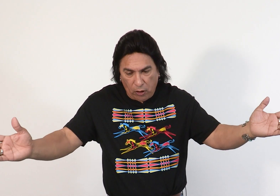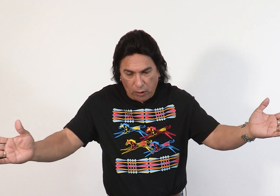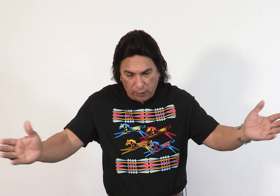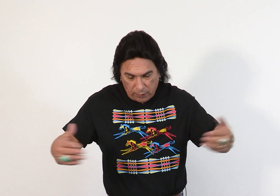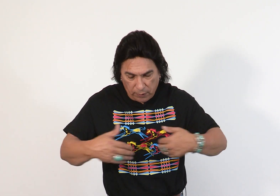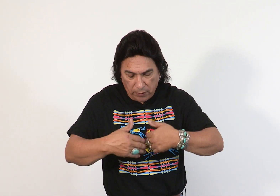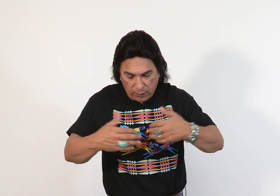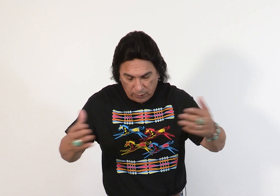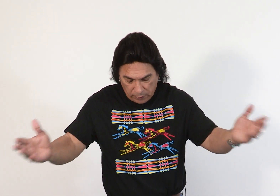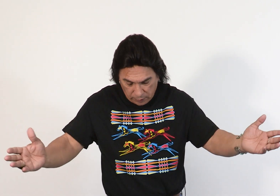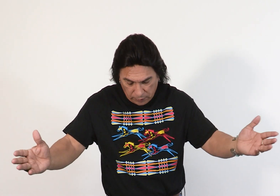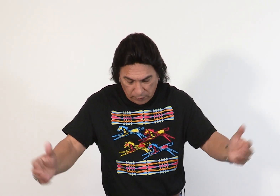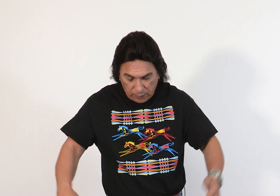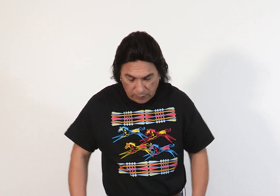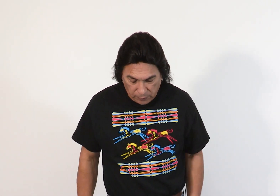gone.